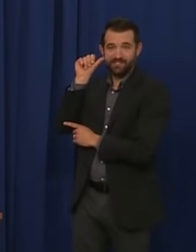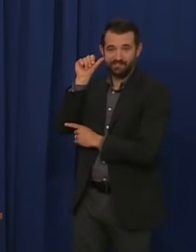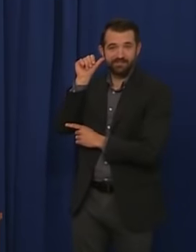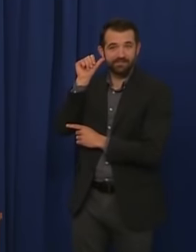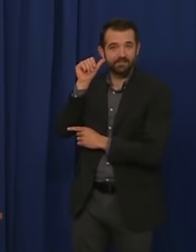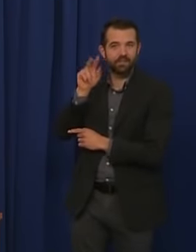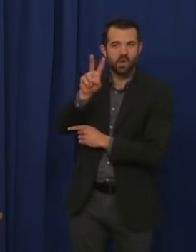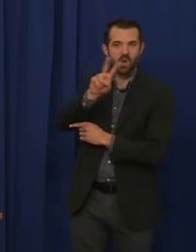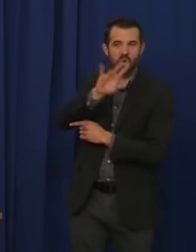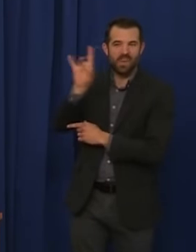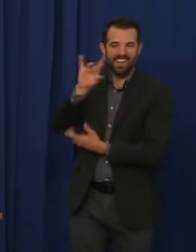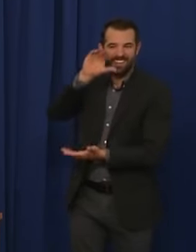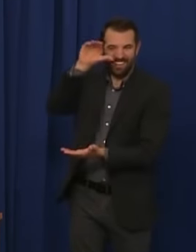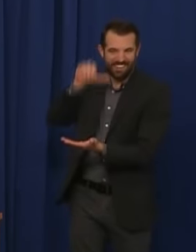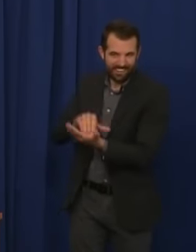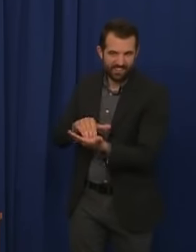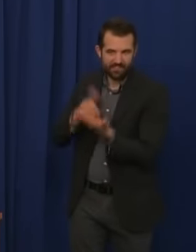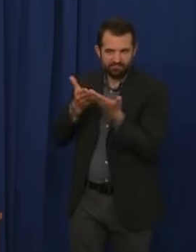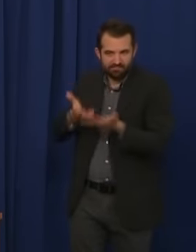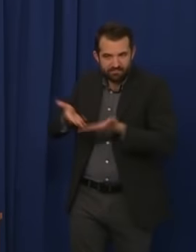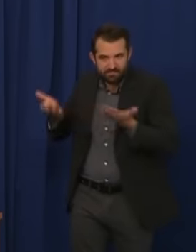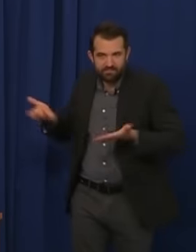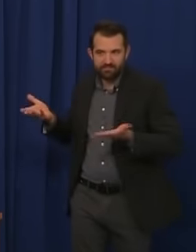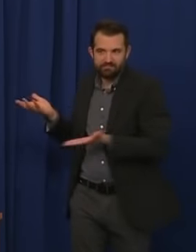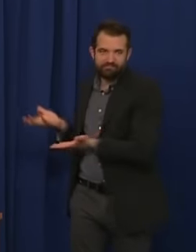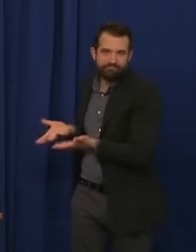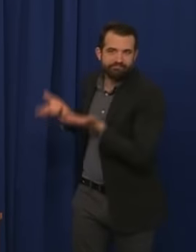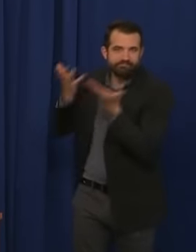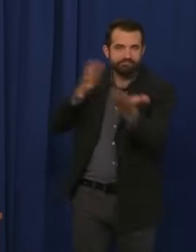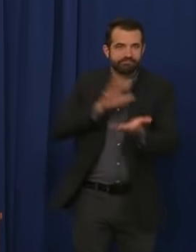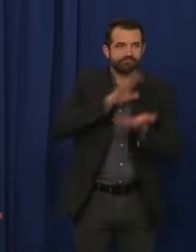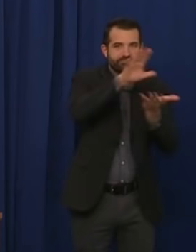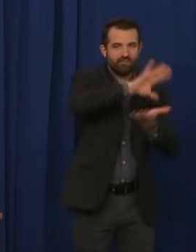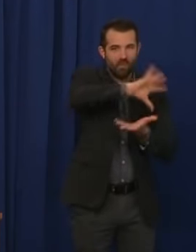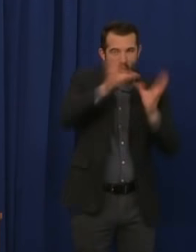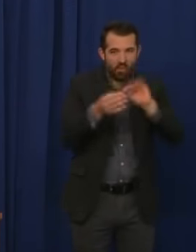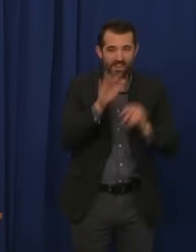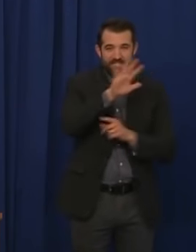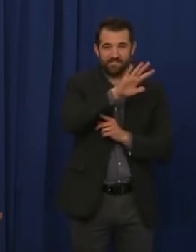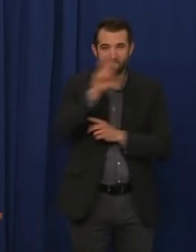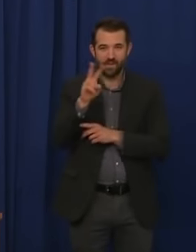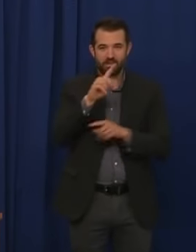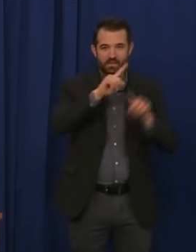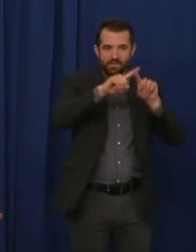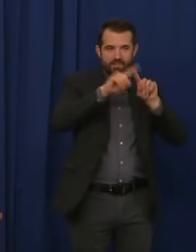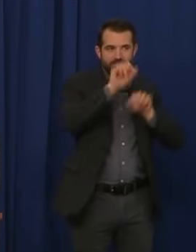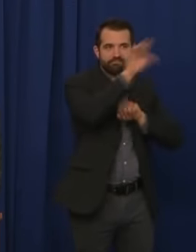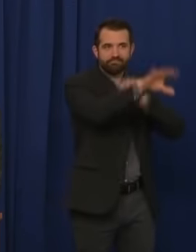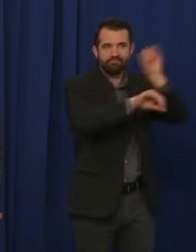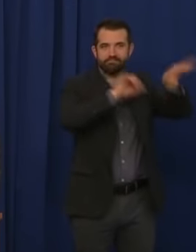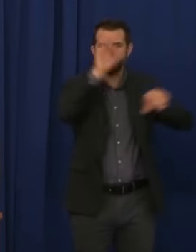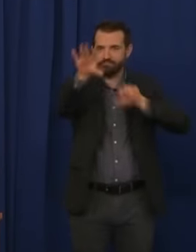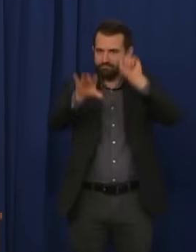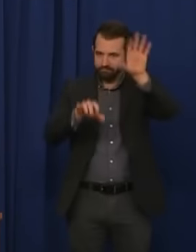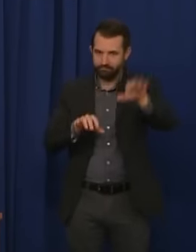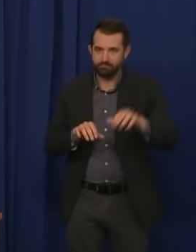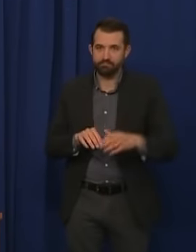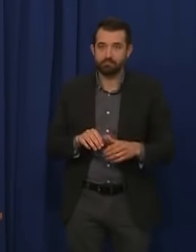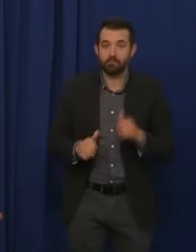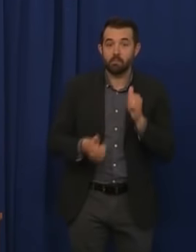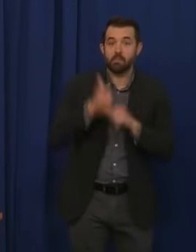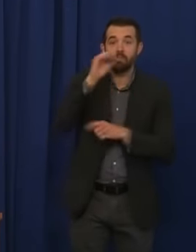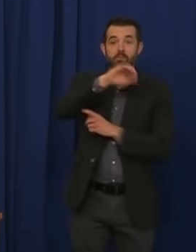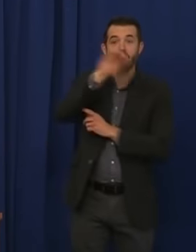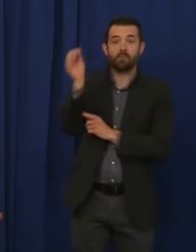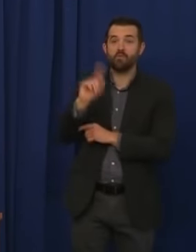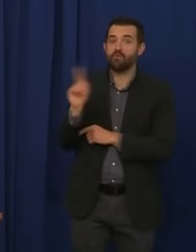28,000 pieces of PPE were delivered in 52 separate shipments. The vast majority of those shipments went